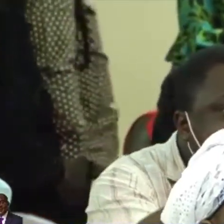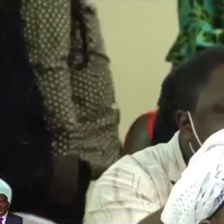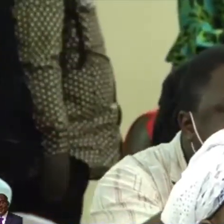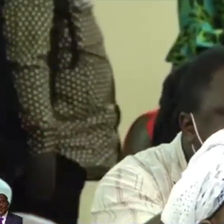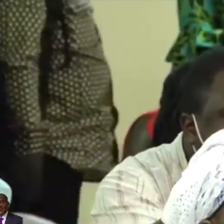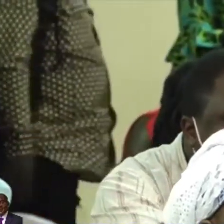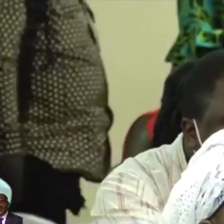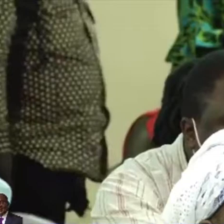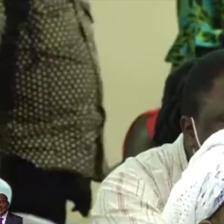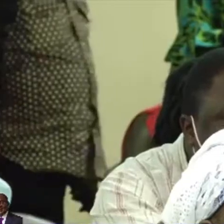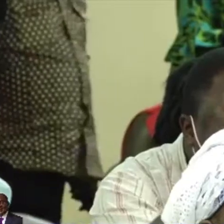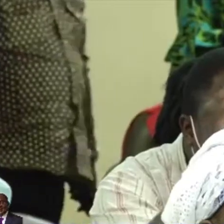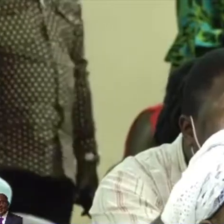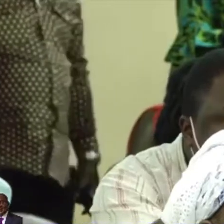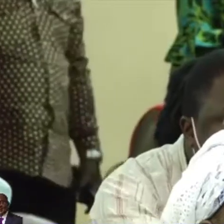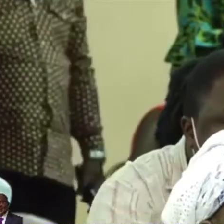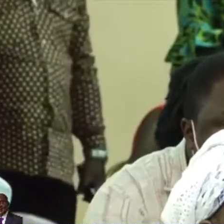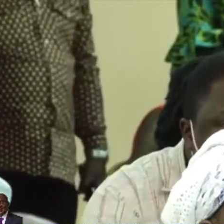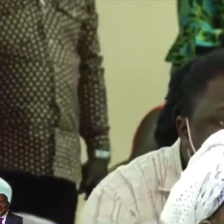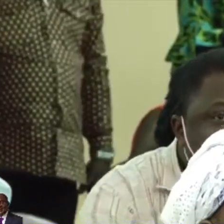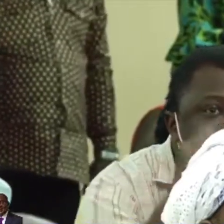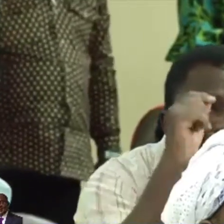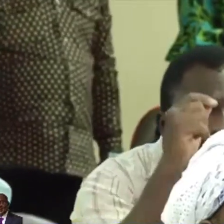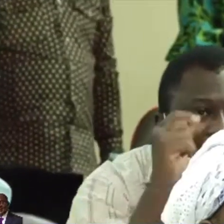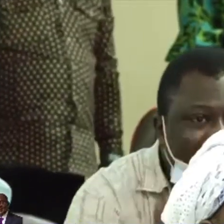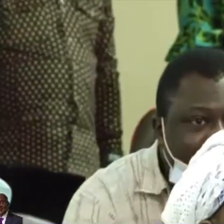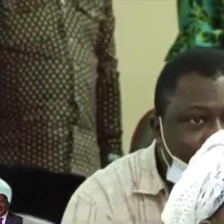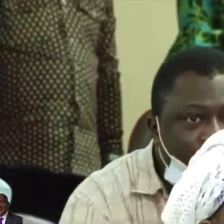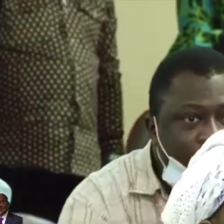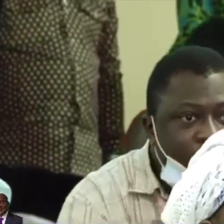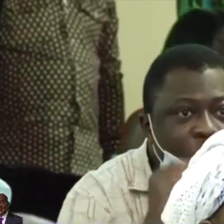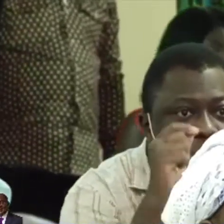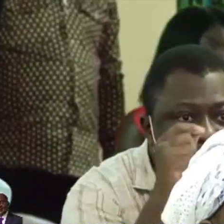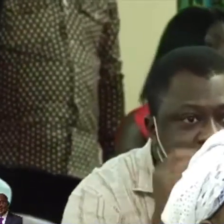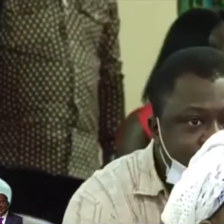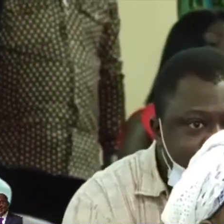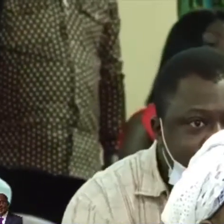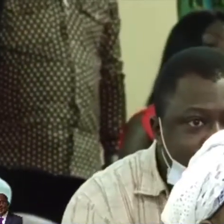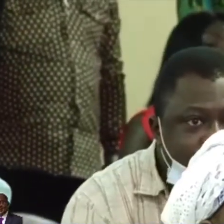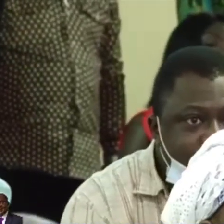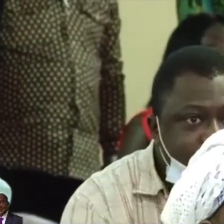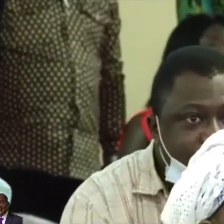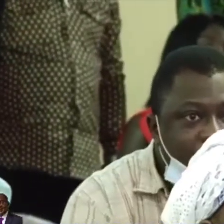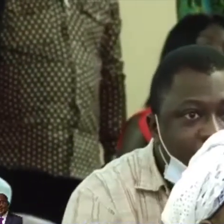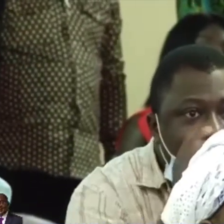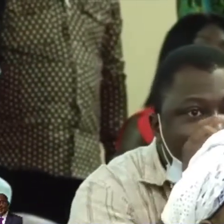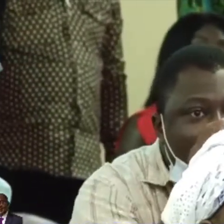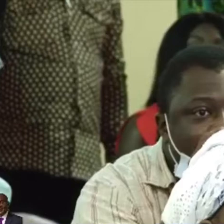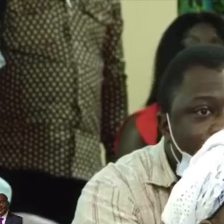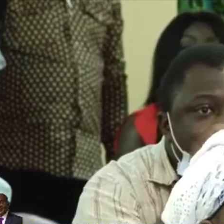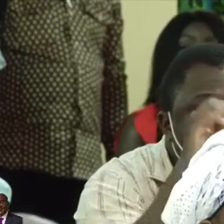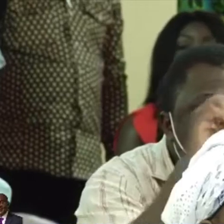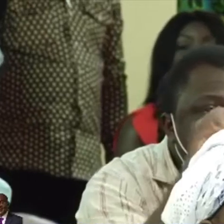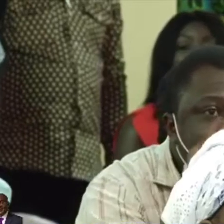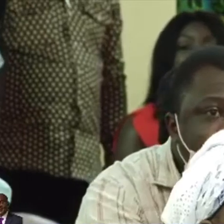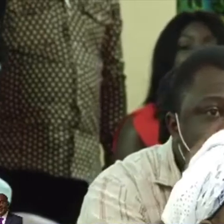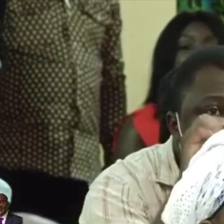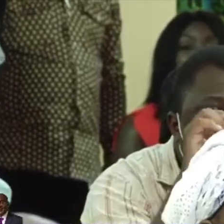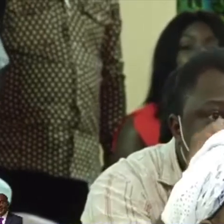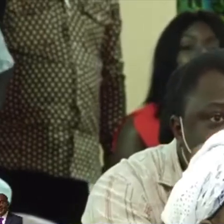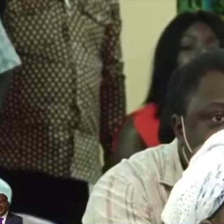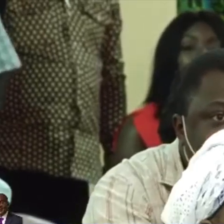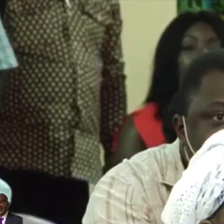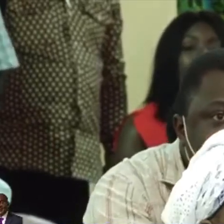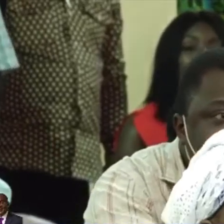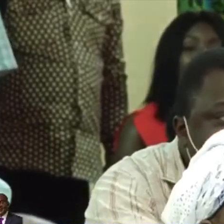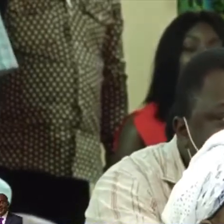these infrastructures that have been showcased to us accessible to persons with disabilities? How meaningfully